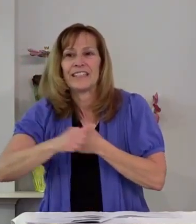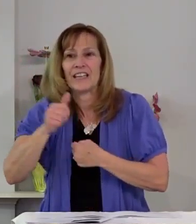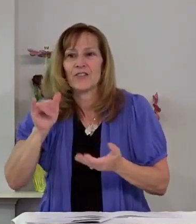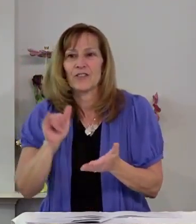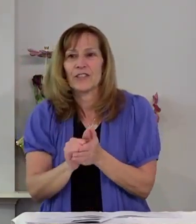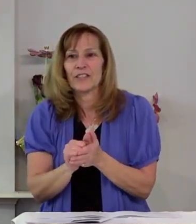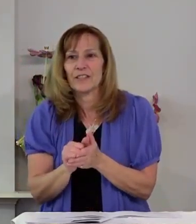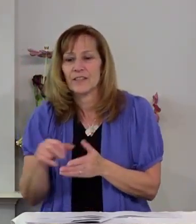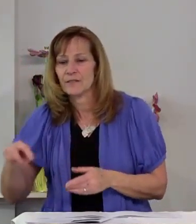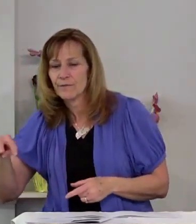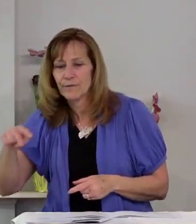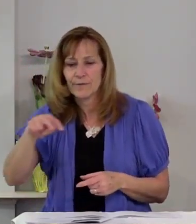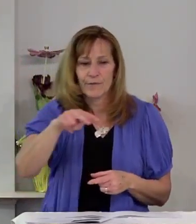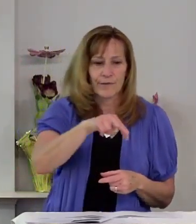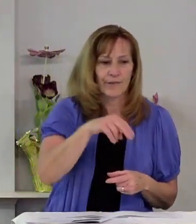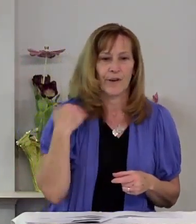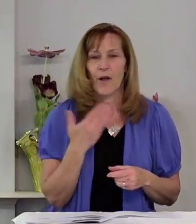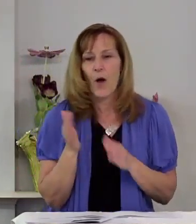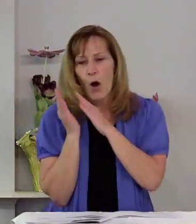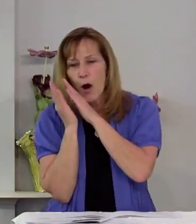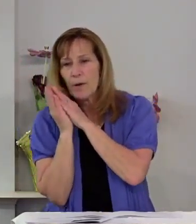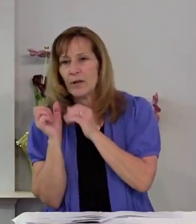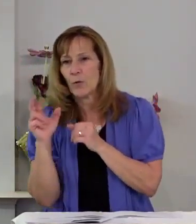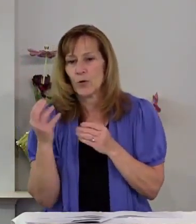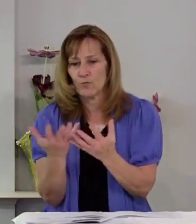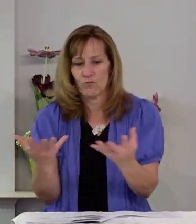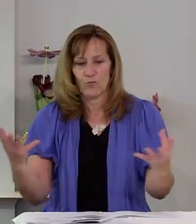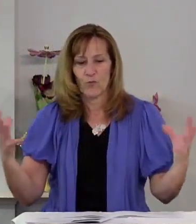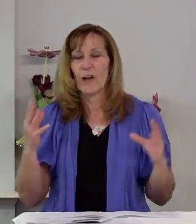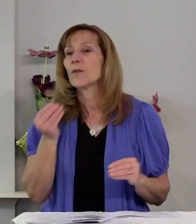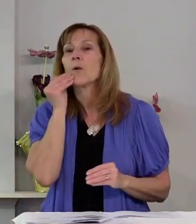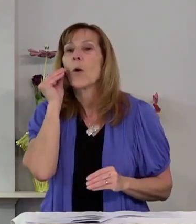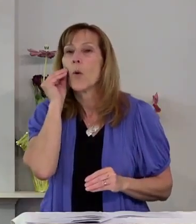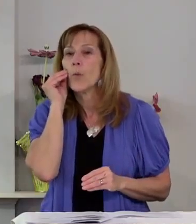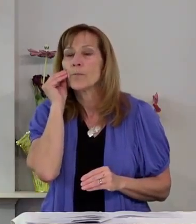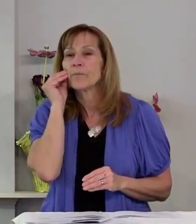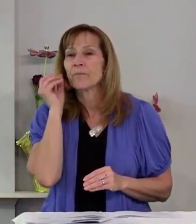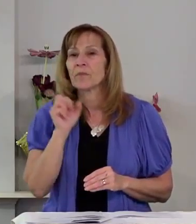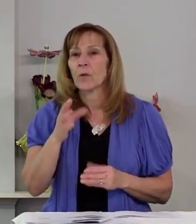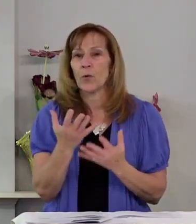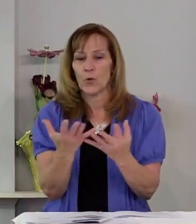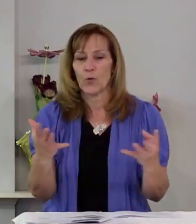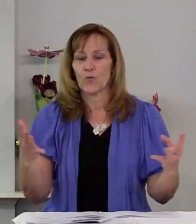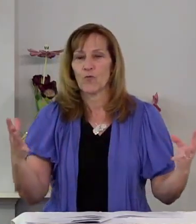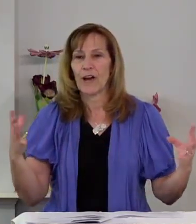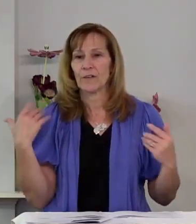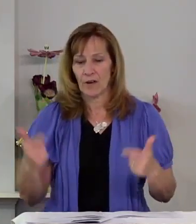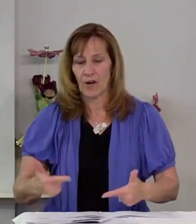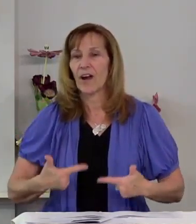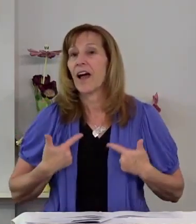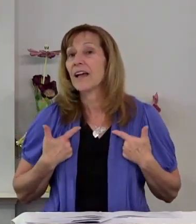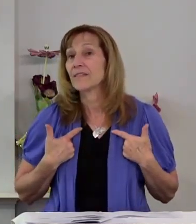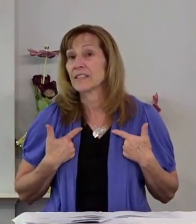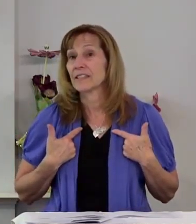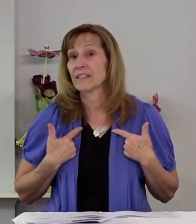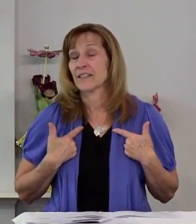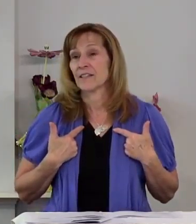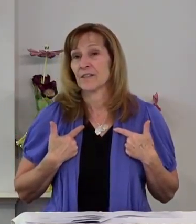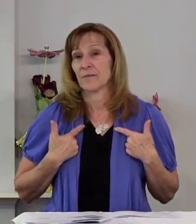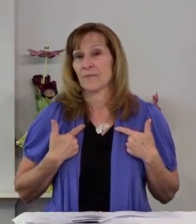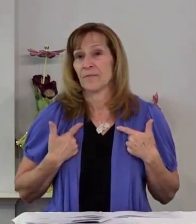are stalking around our bed or around our home or around our lives.